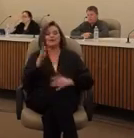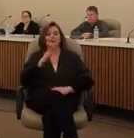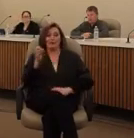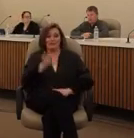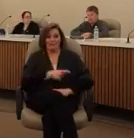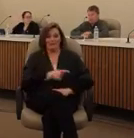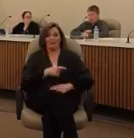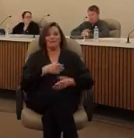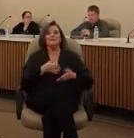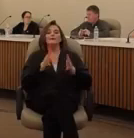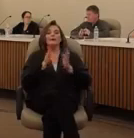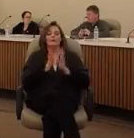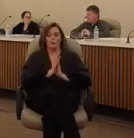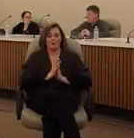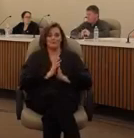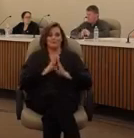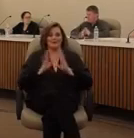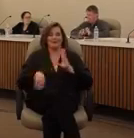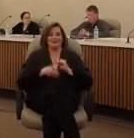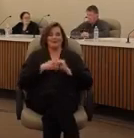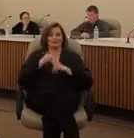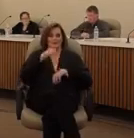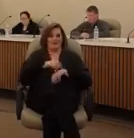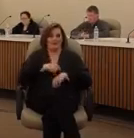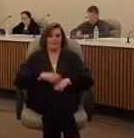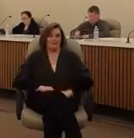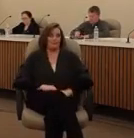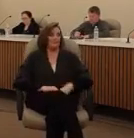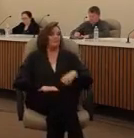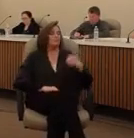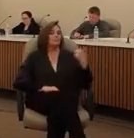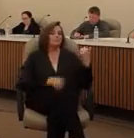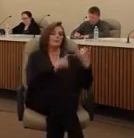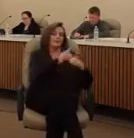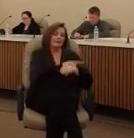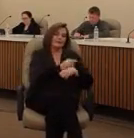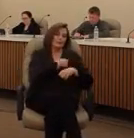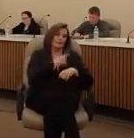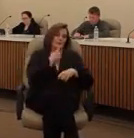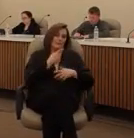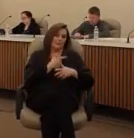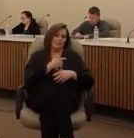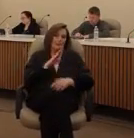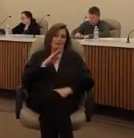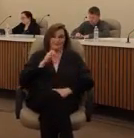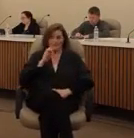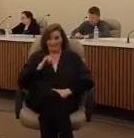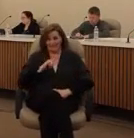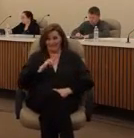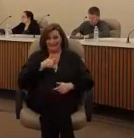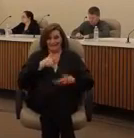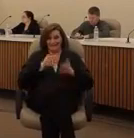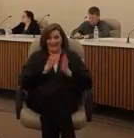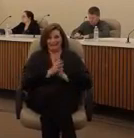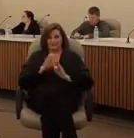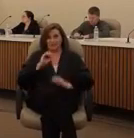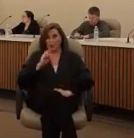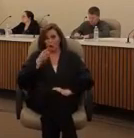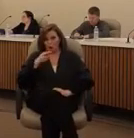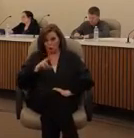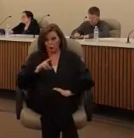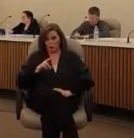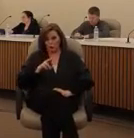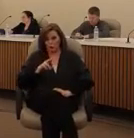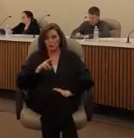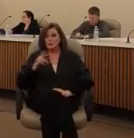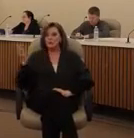that the board expand them. Is there a way that Betsy can maybe ask the applicant this before we leave? I'm going to do that. Oh,